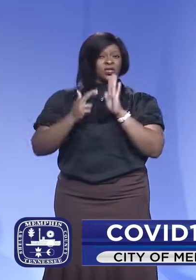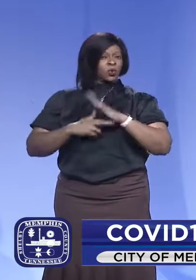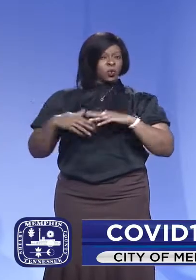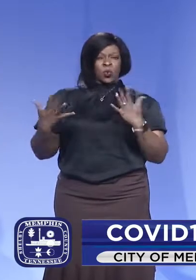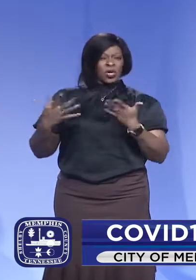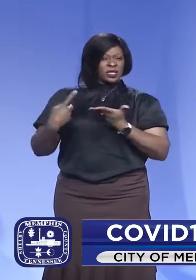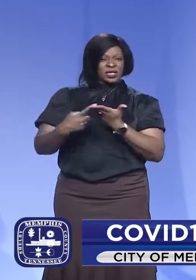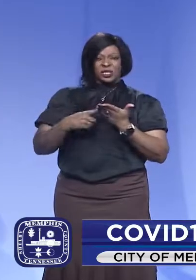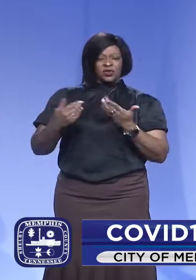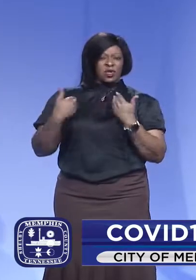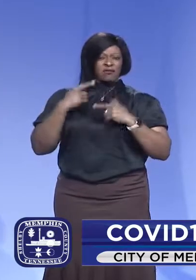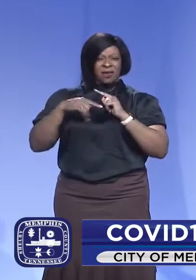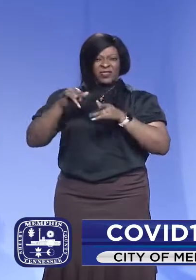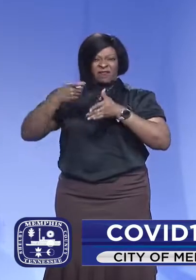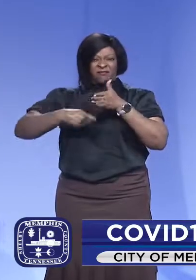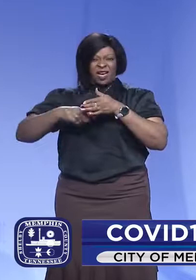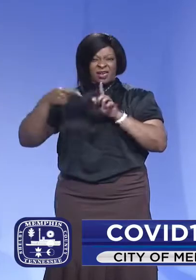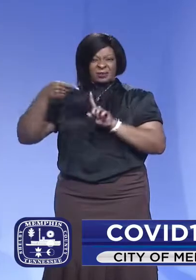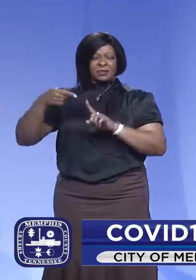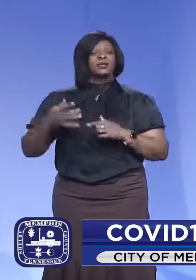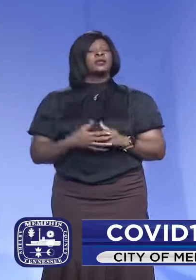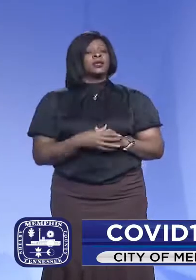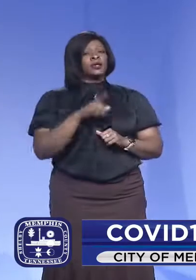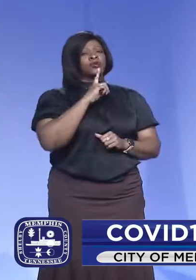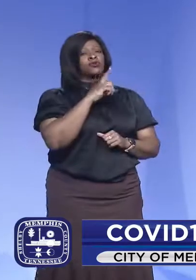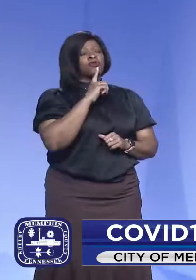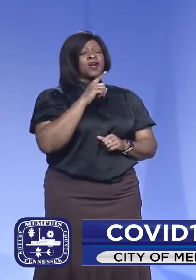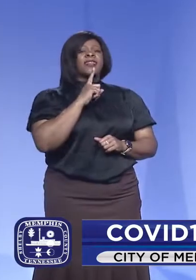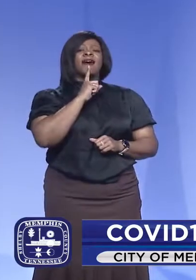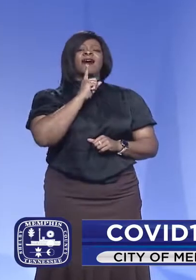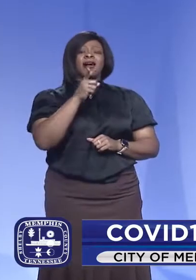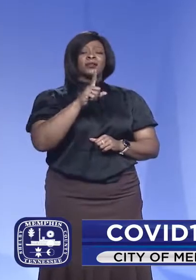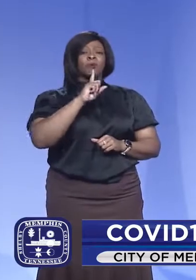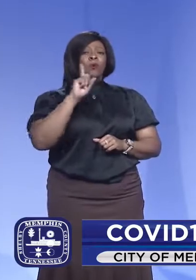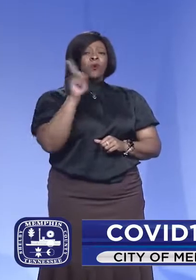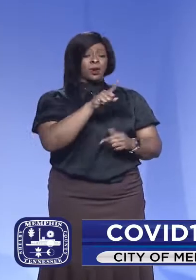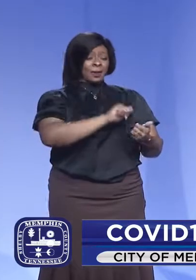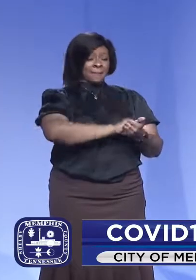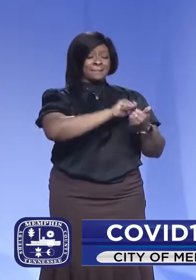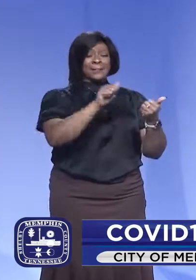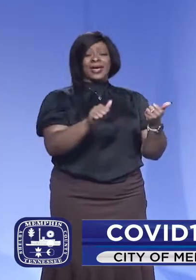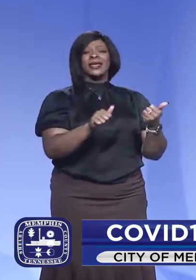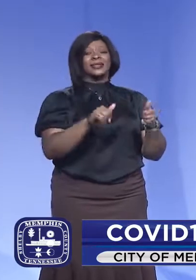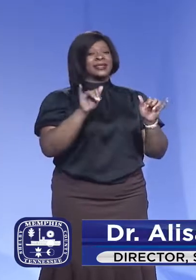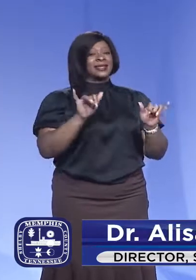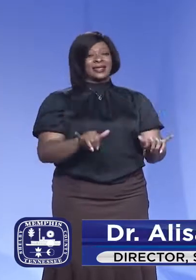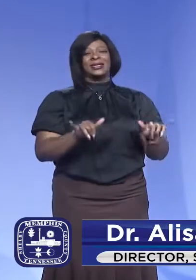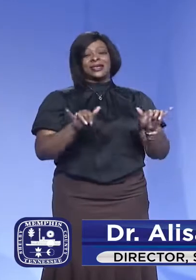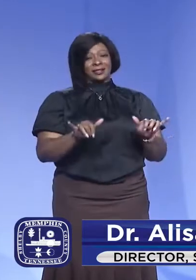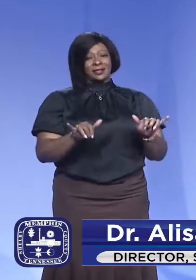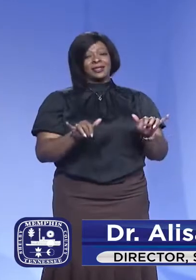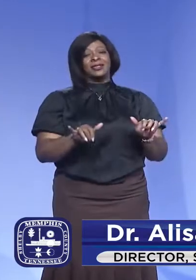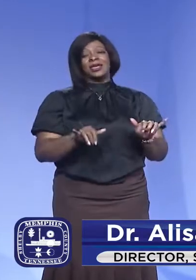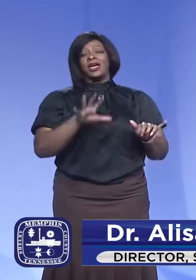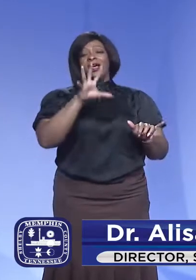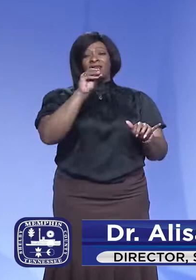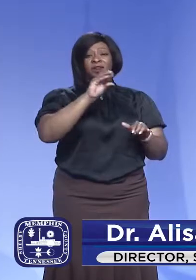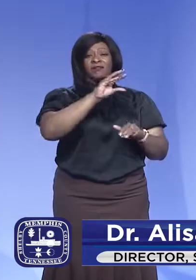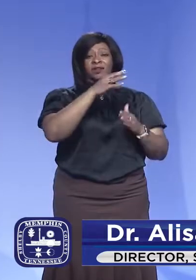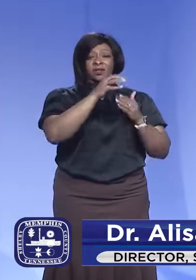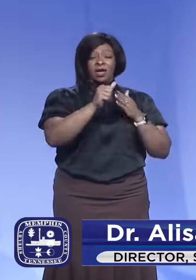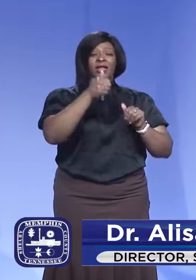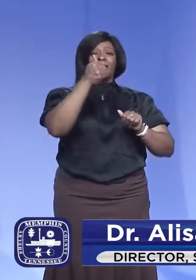some of the discussions that you're having about that? Sure. So the actual ordinance that passed stands as it is. So it's